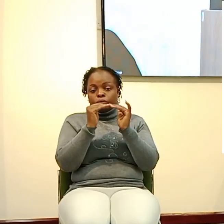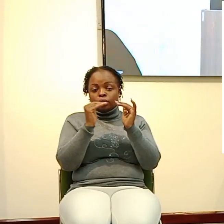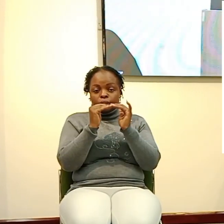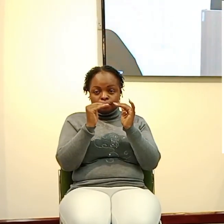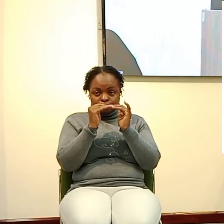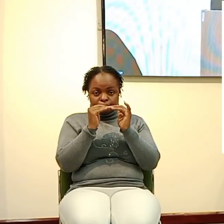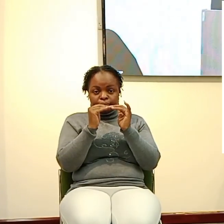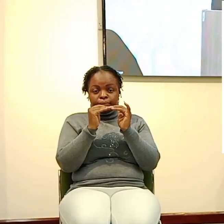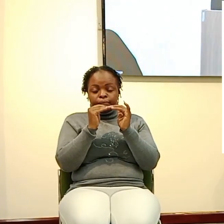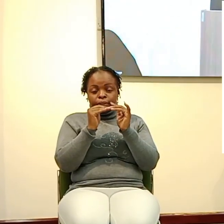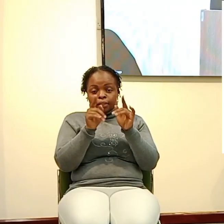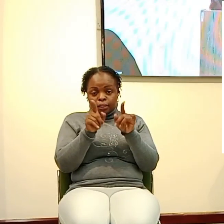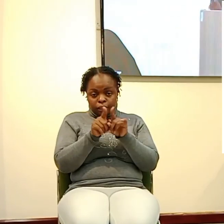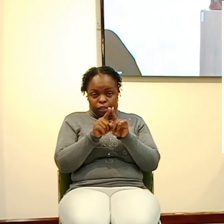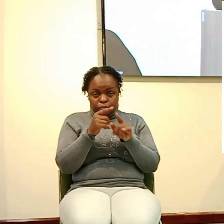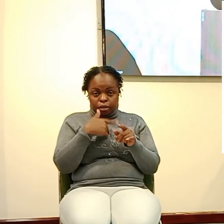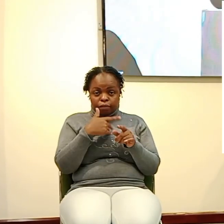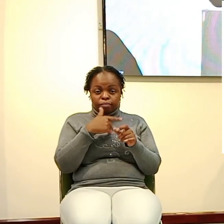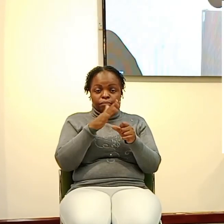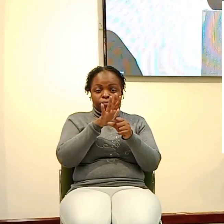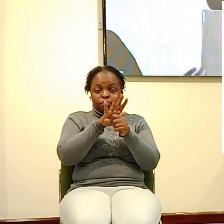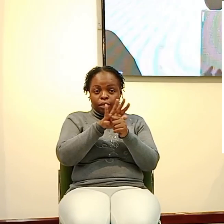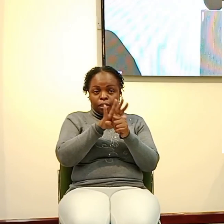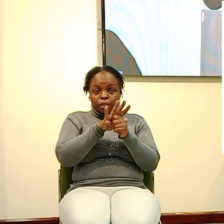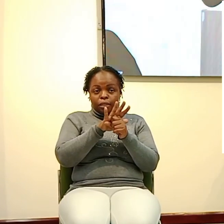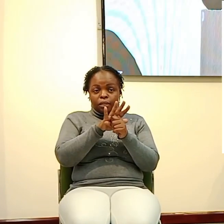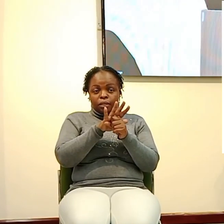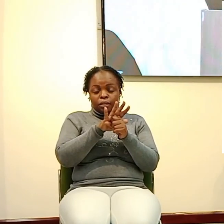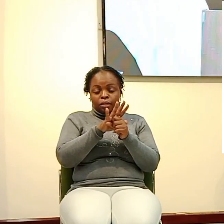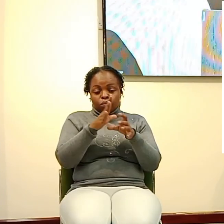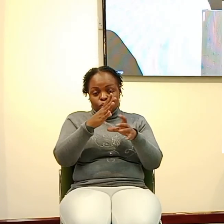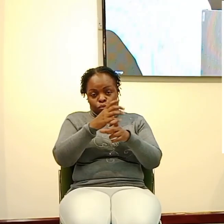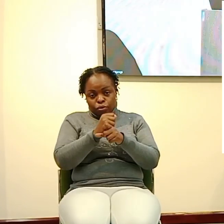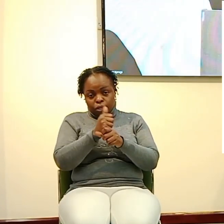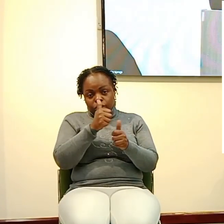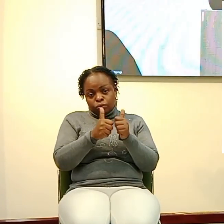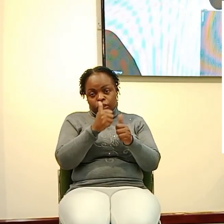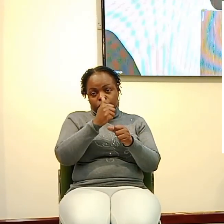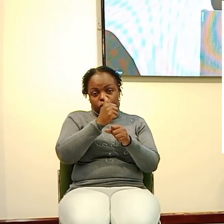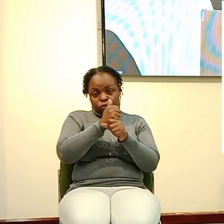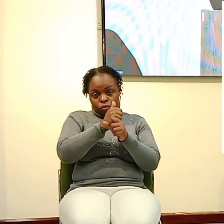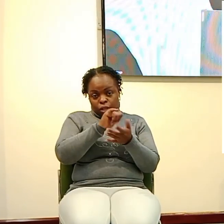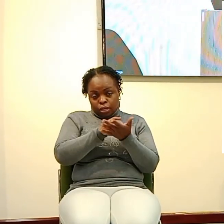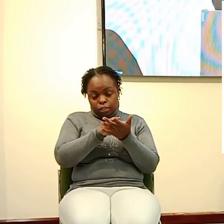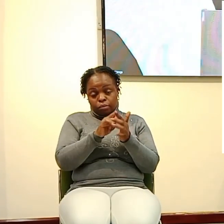right? And we have many bodies that do that. However,